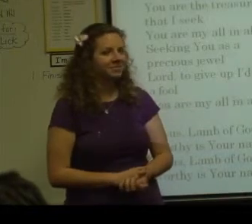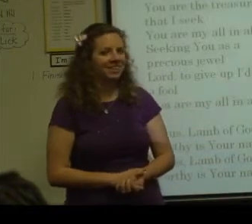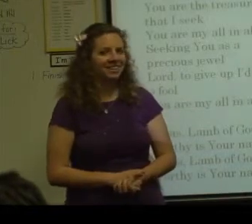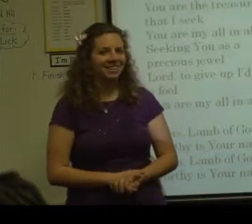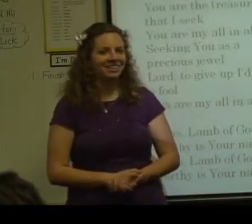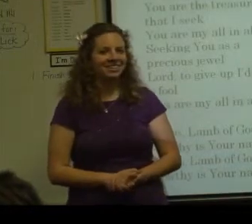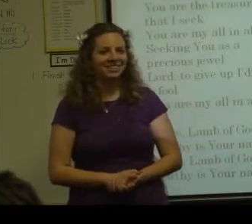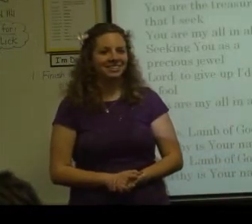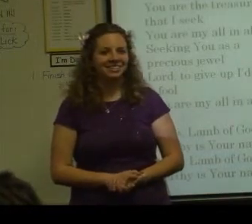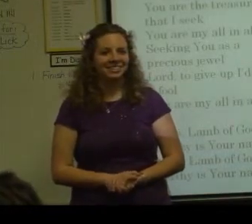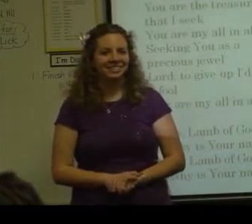Anything else?